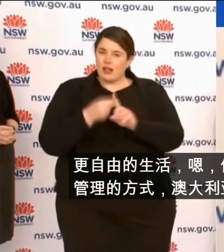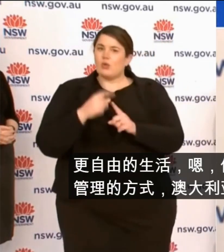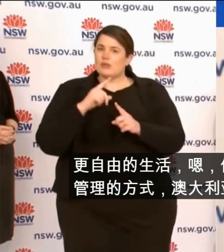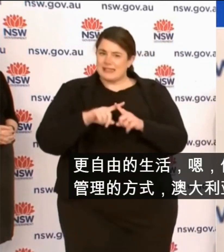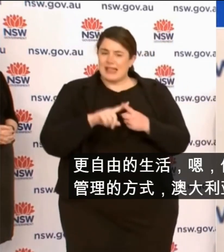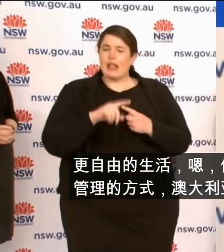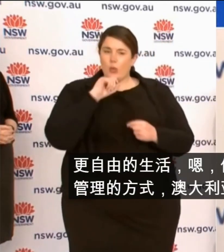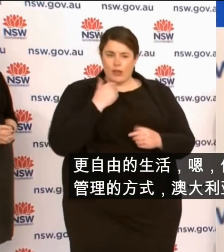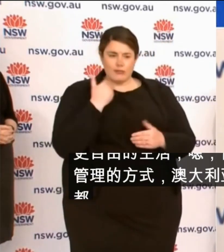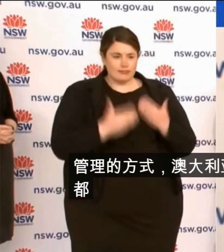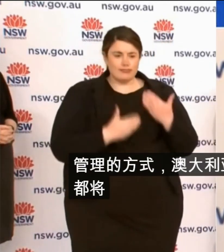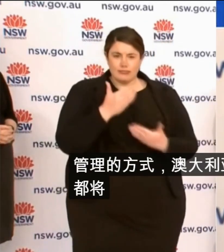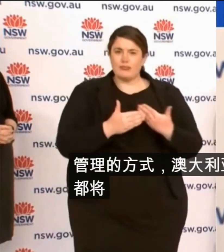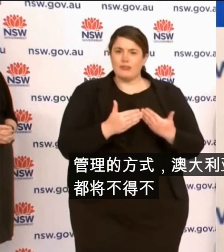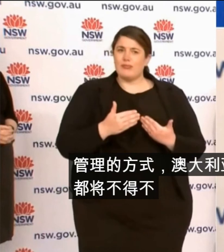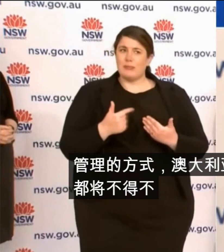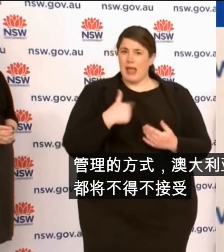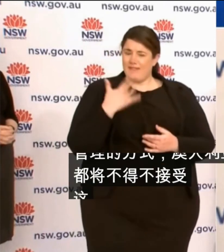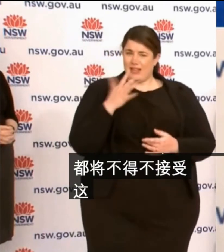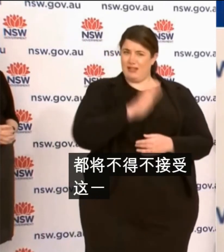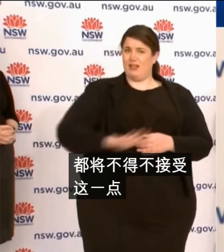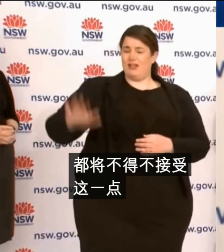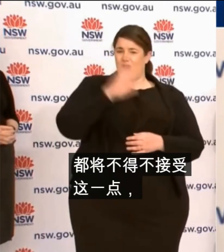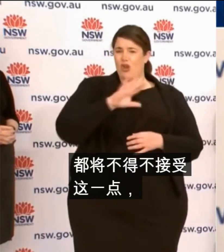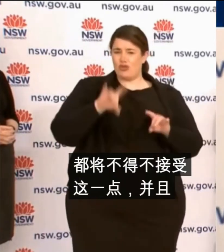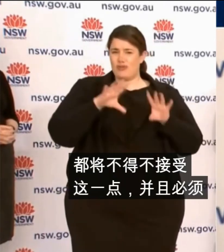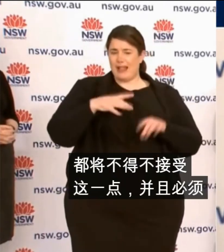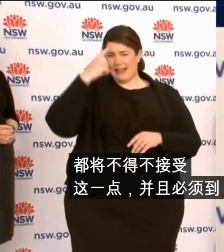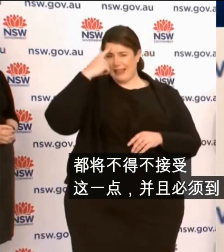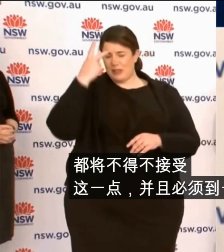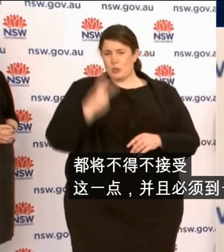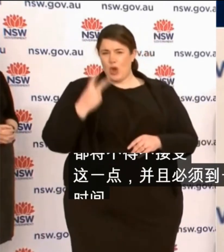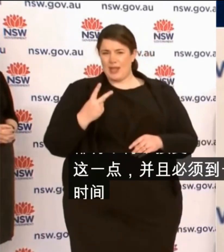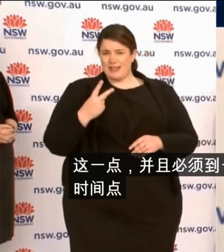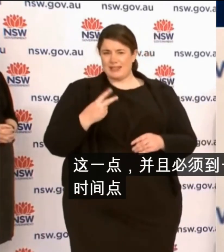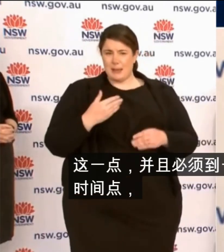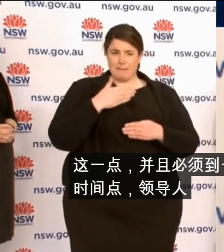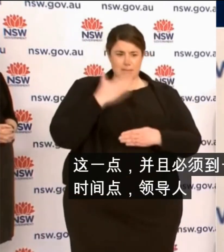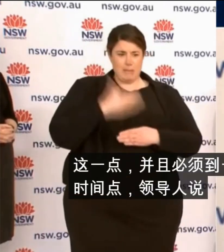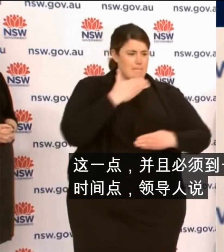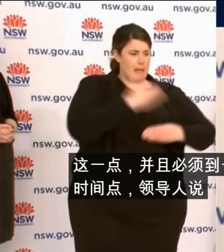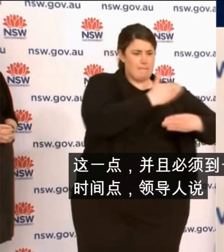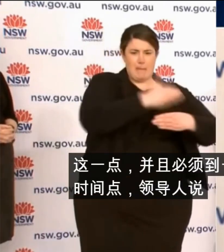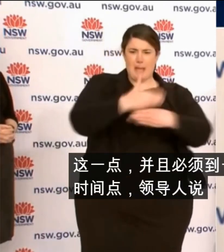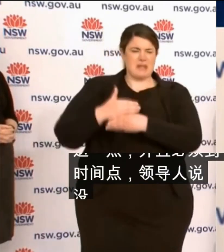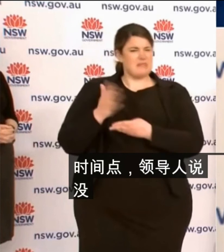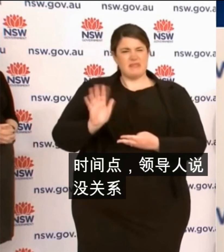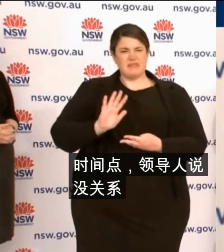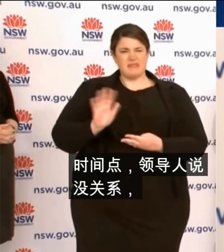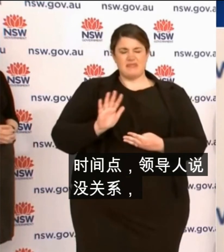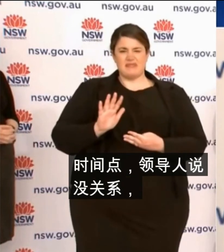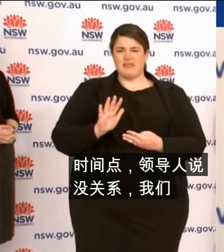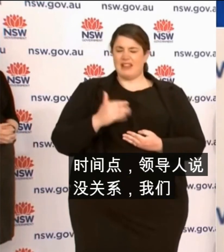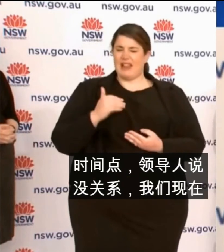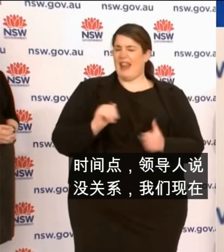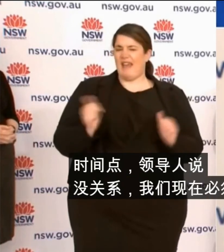all states in Australia are going to have to come to terms with this. And there has to come a point in time where leaders say, OK,